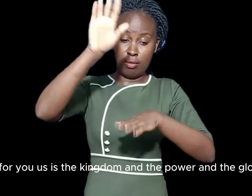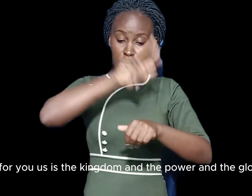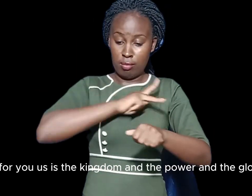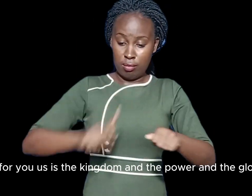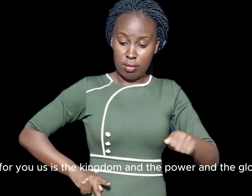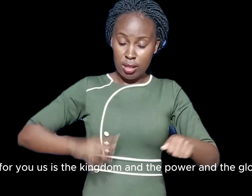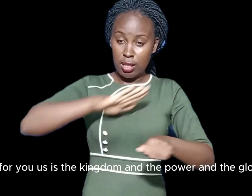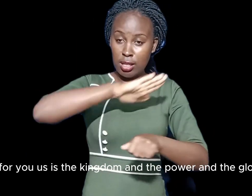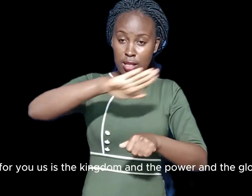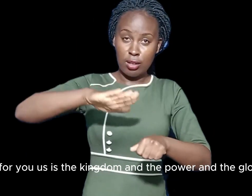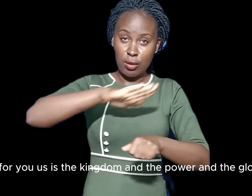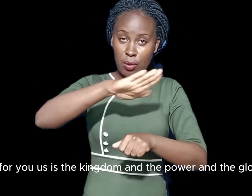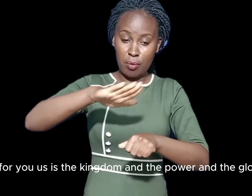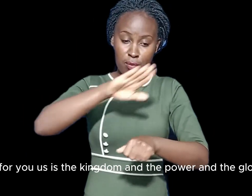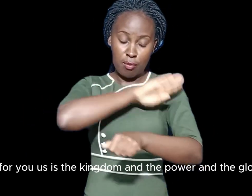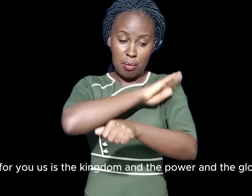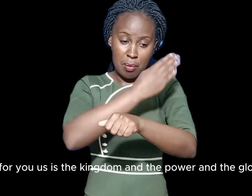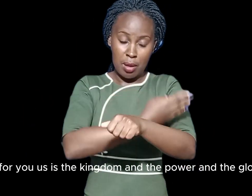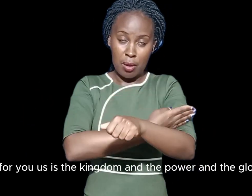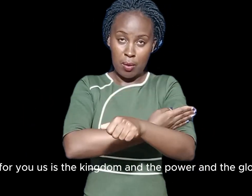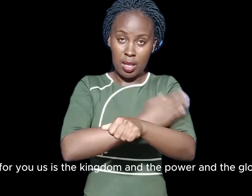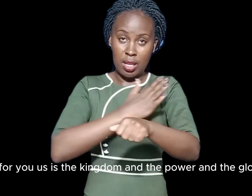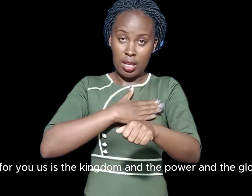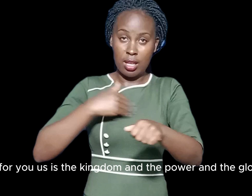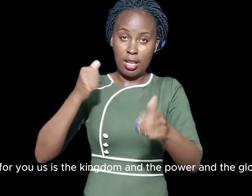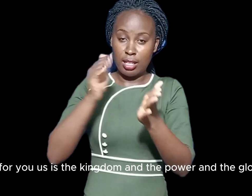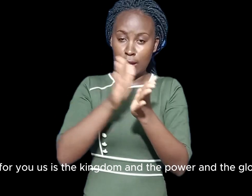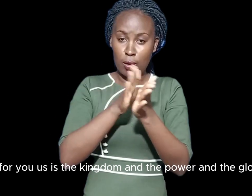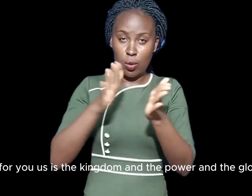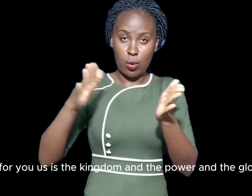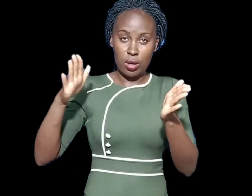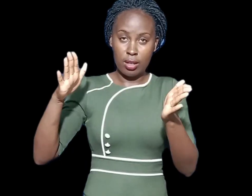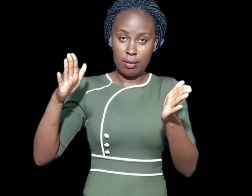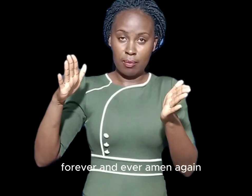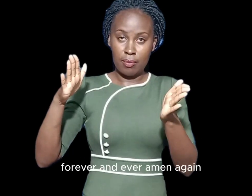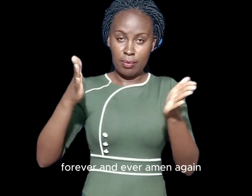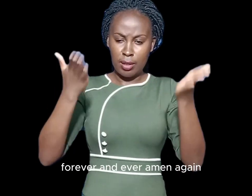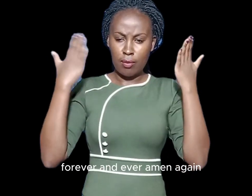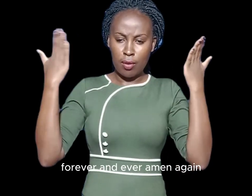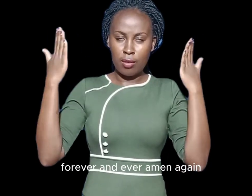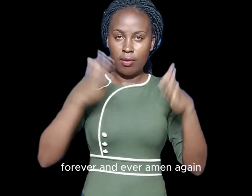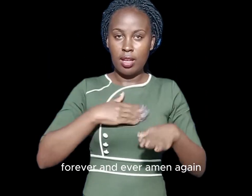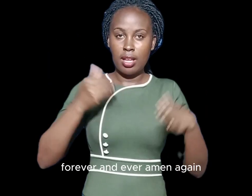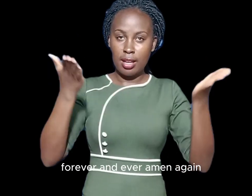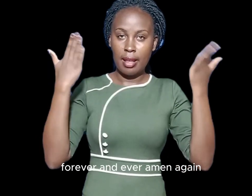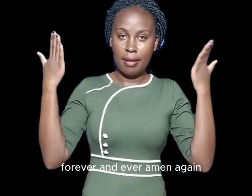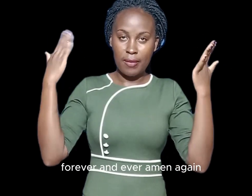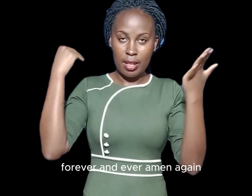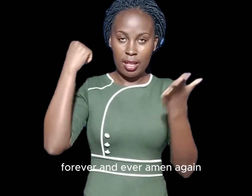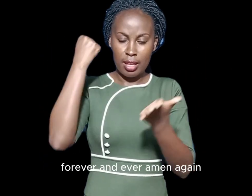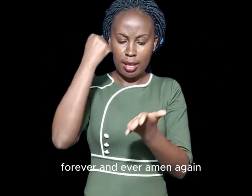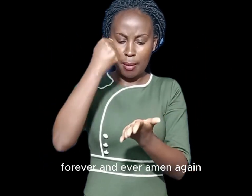And the power And the glory Forever and ever Amen